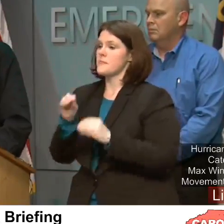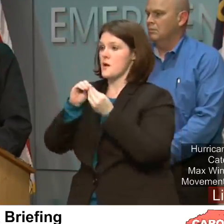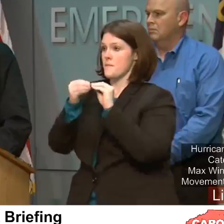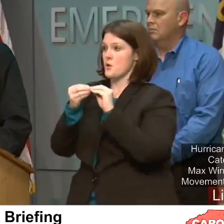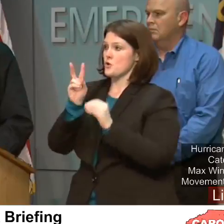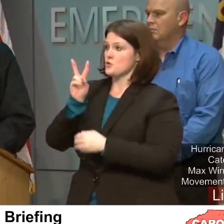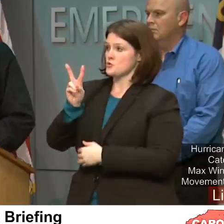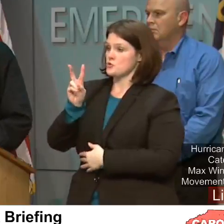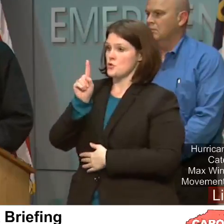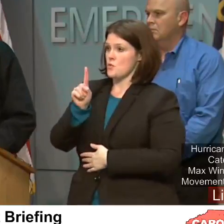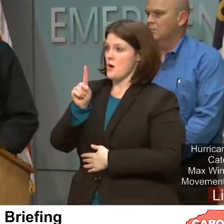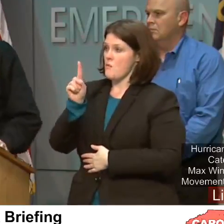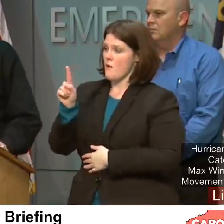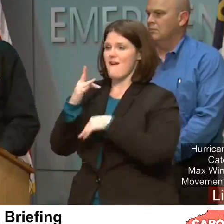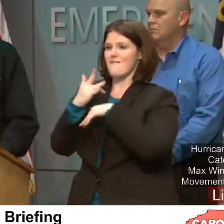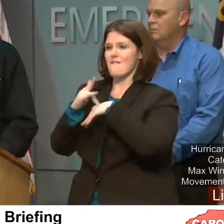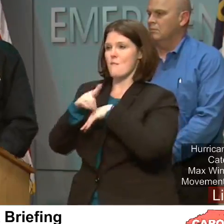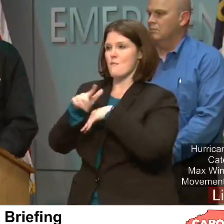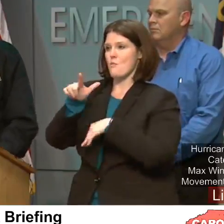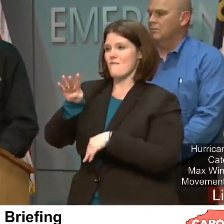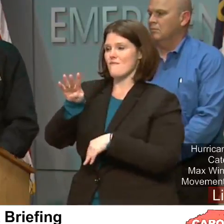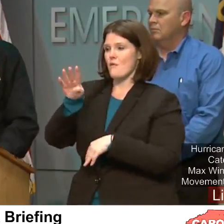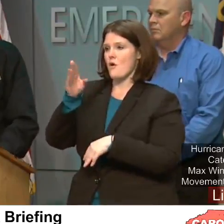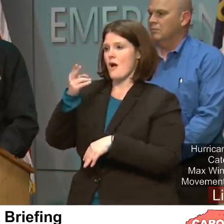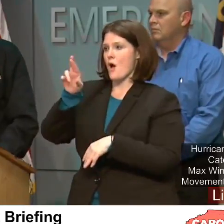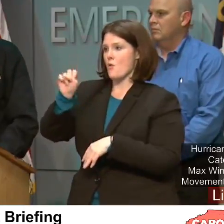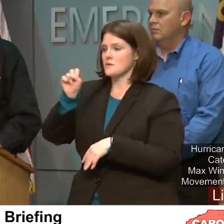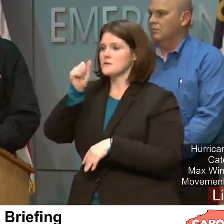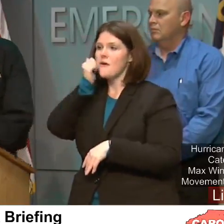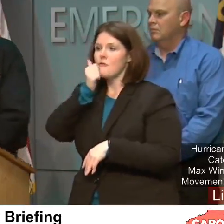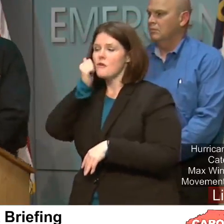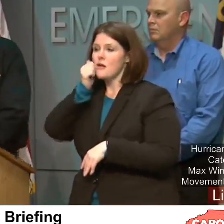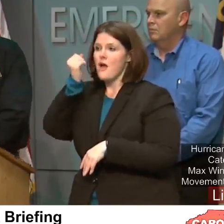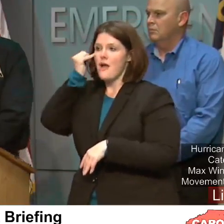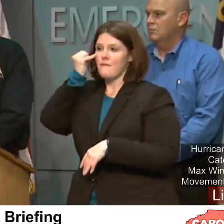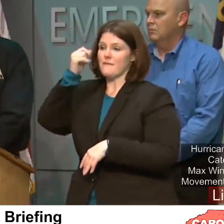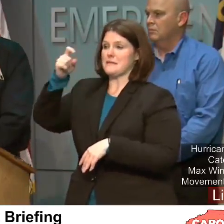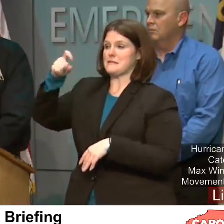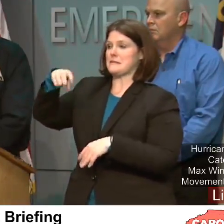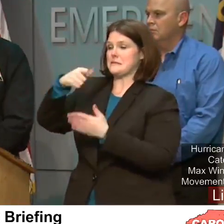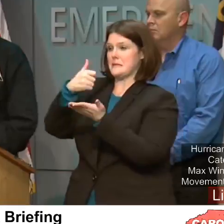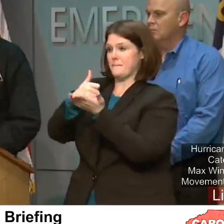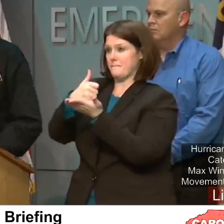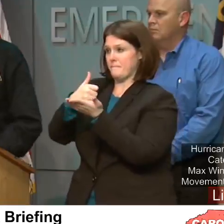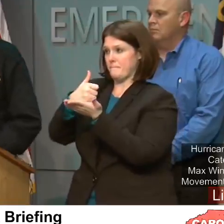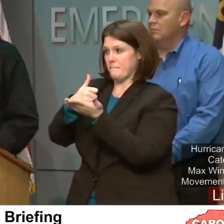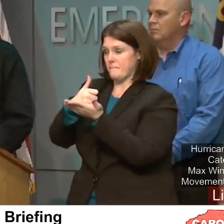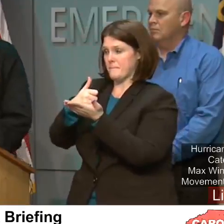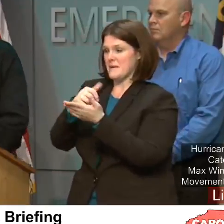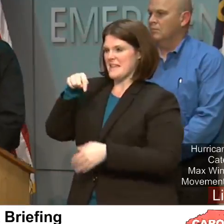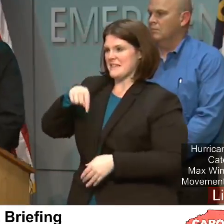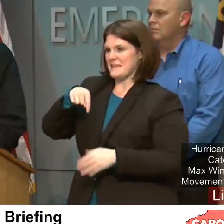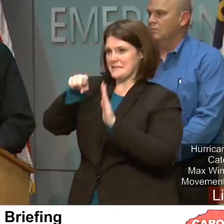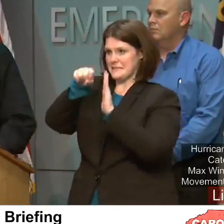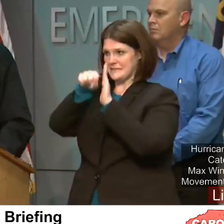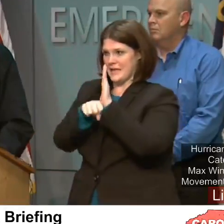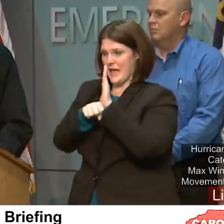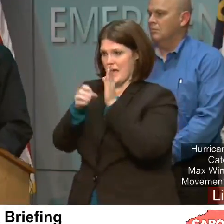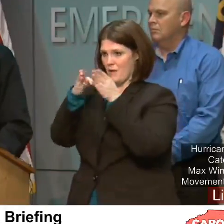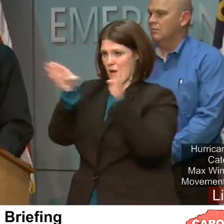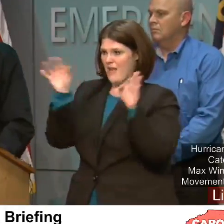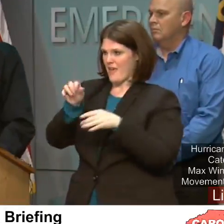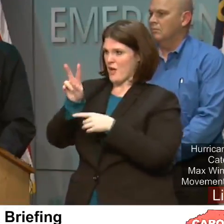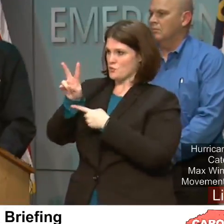211 is available 24 hours a day for people in need of assistance. This statewide